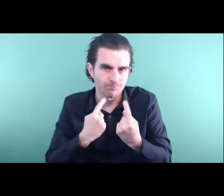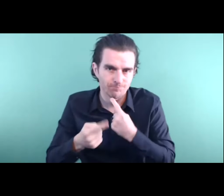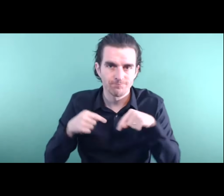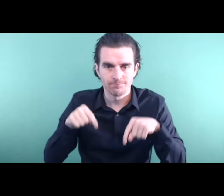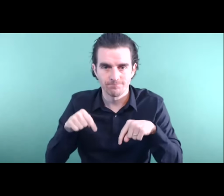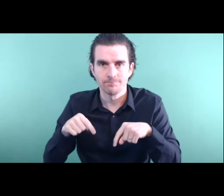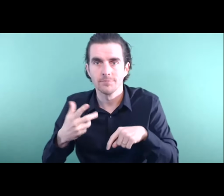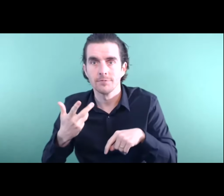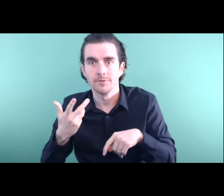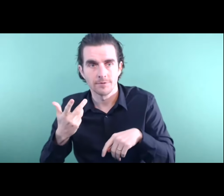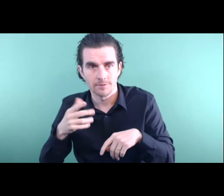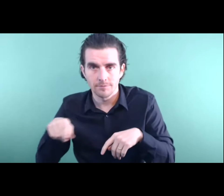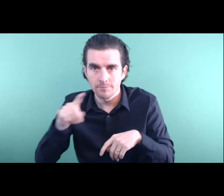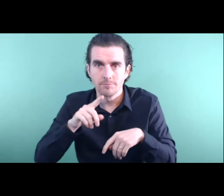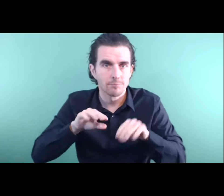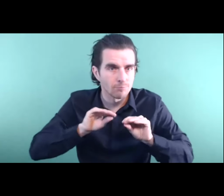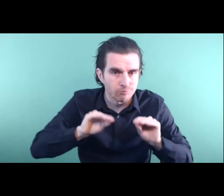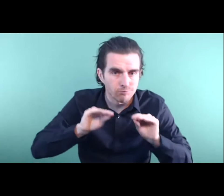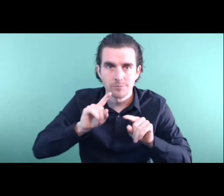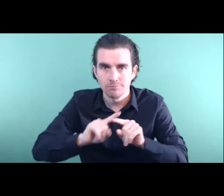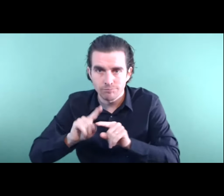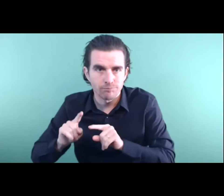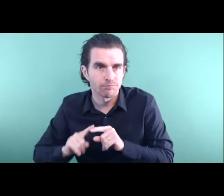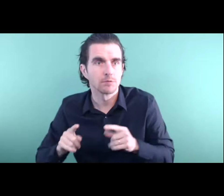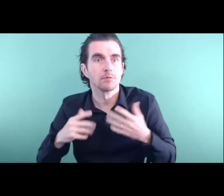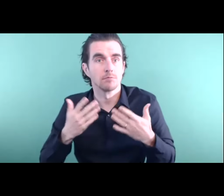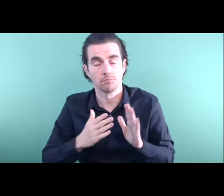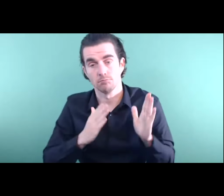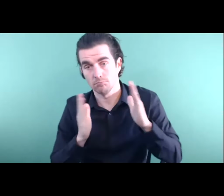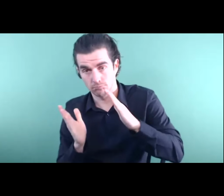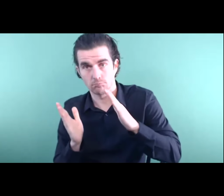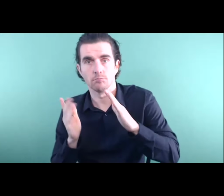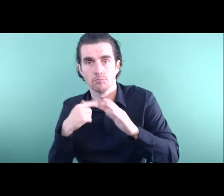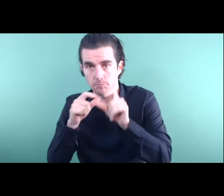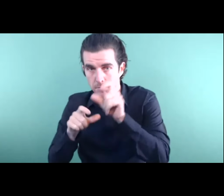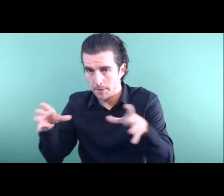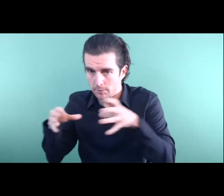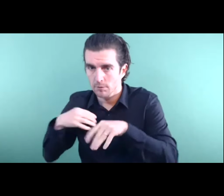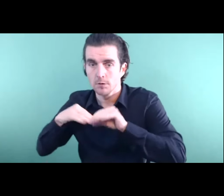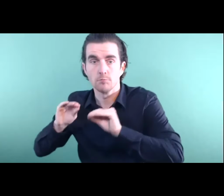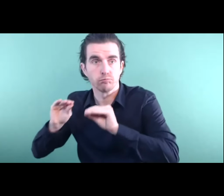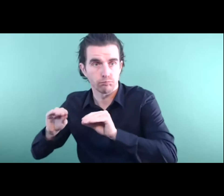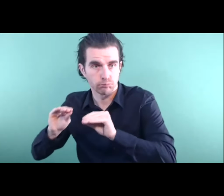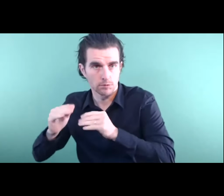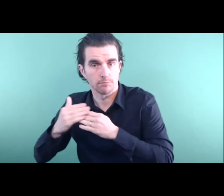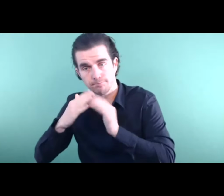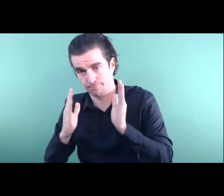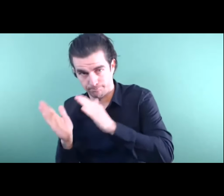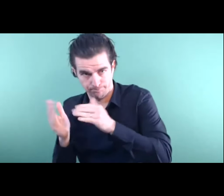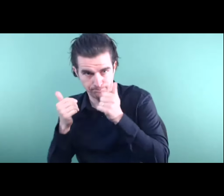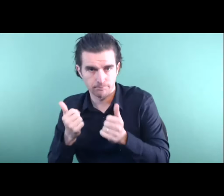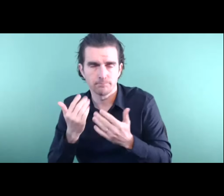ideas. But thank you to everyone who participated in this open session. It's been fascinating.